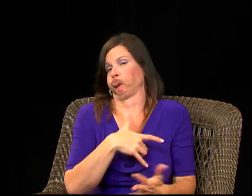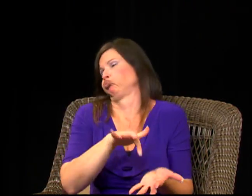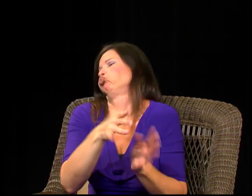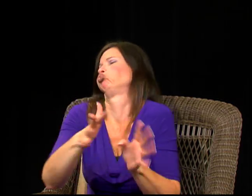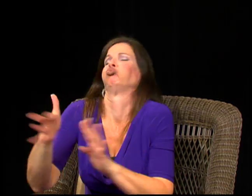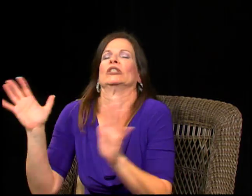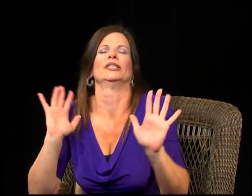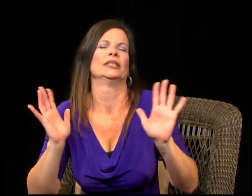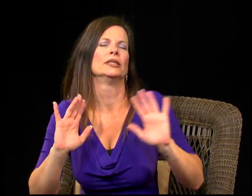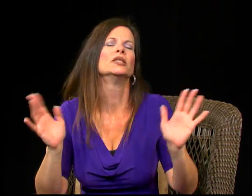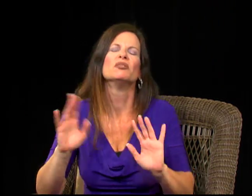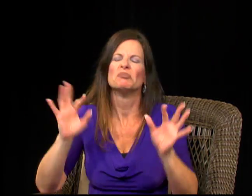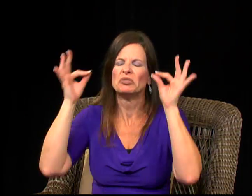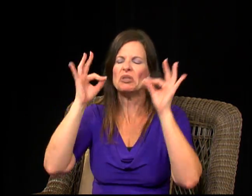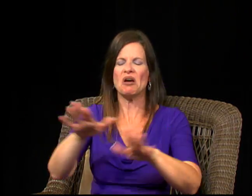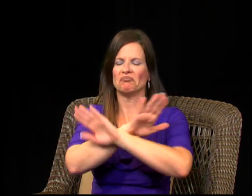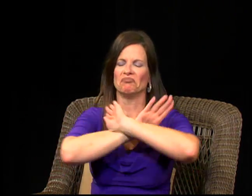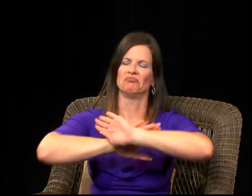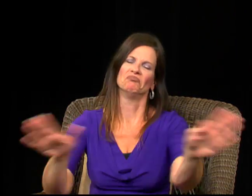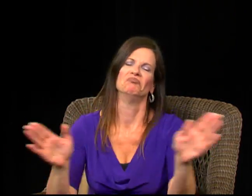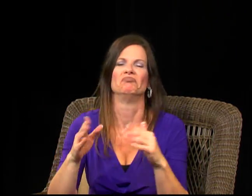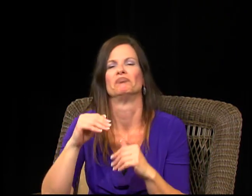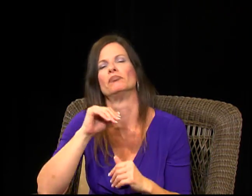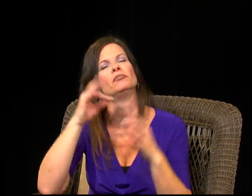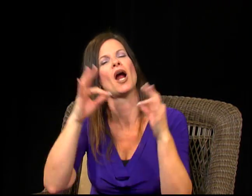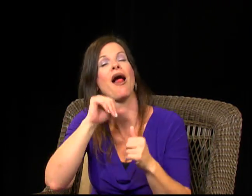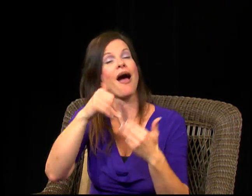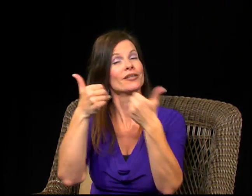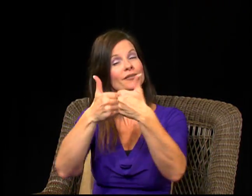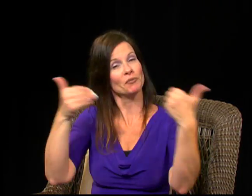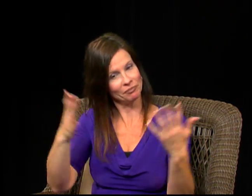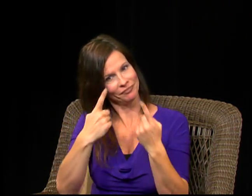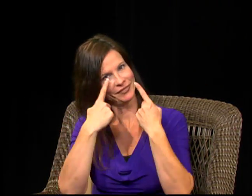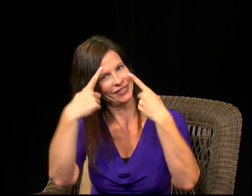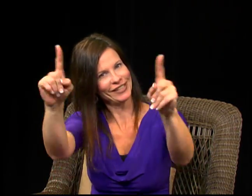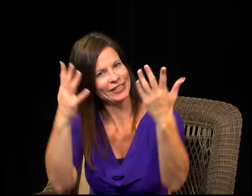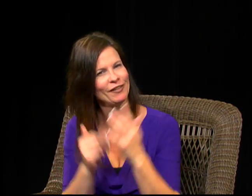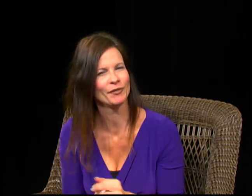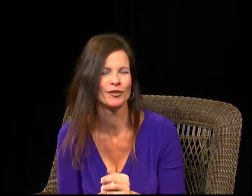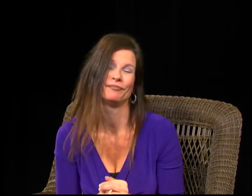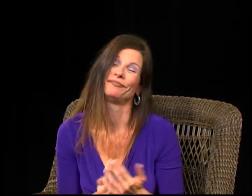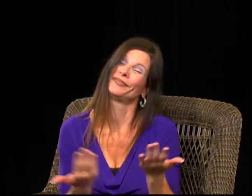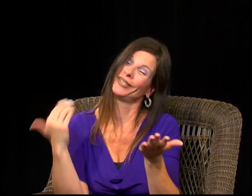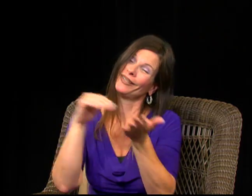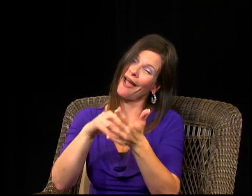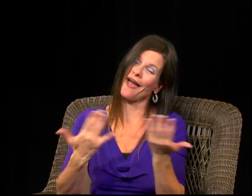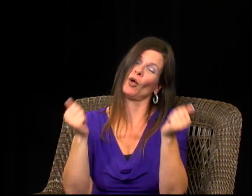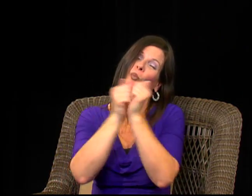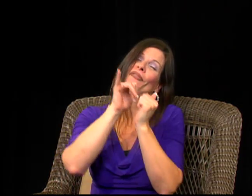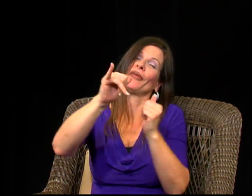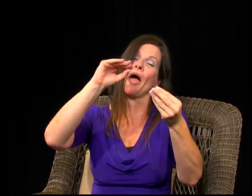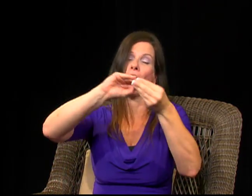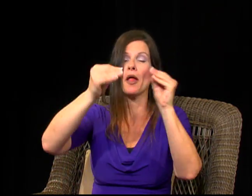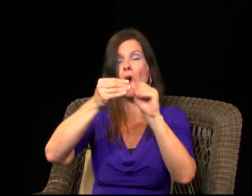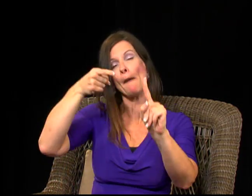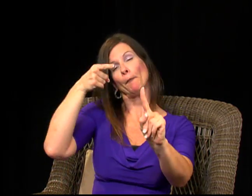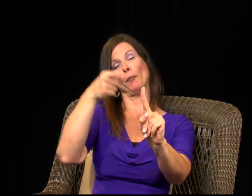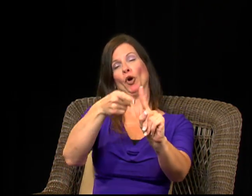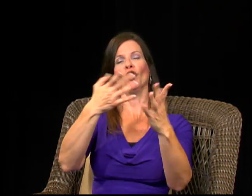for England, because they didn't want that type of negative publicity. So he was successful as a result, because he got what